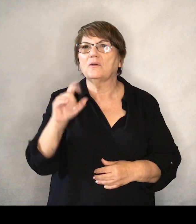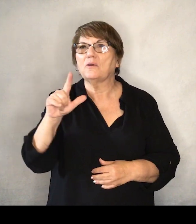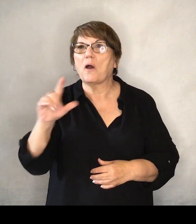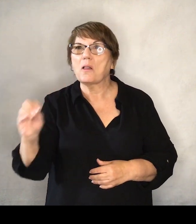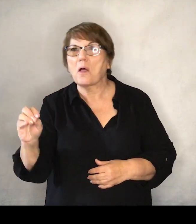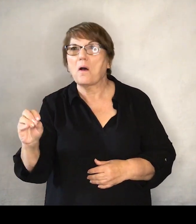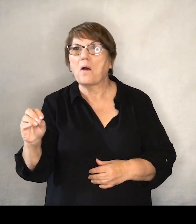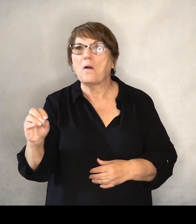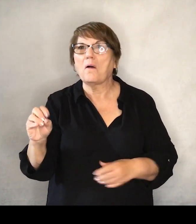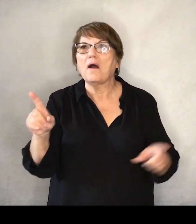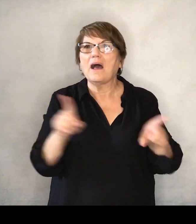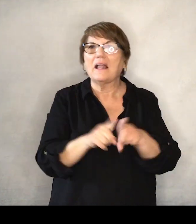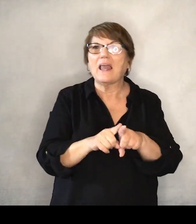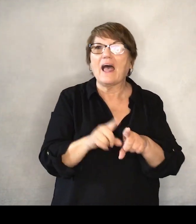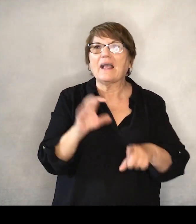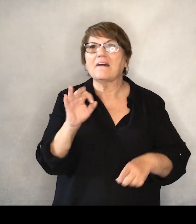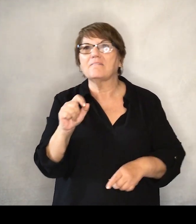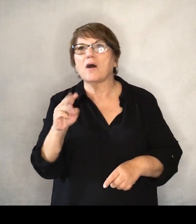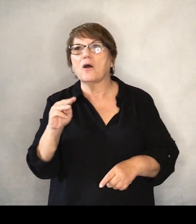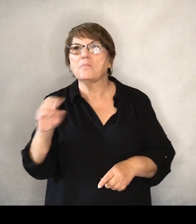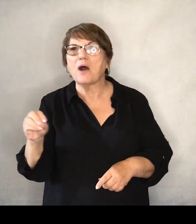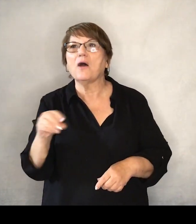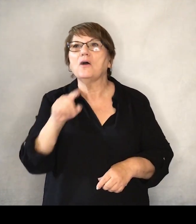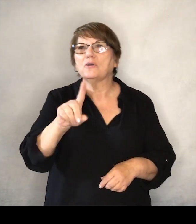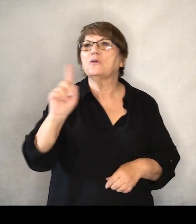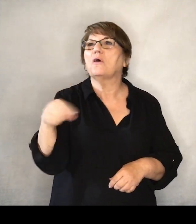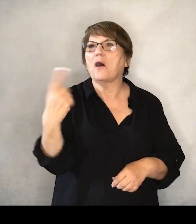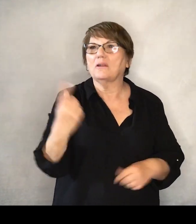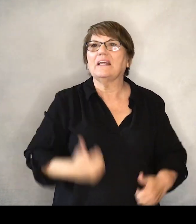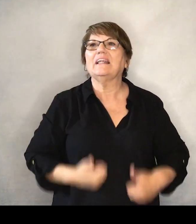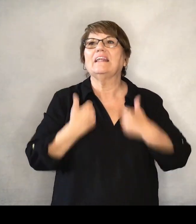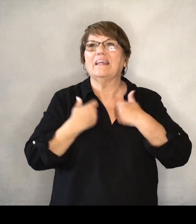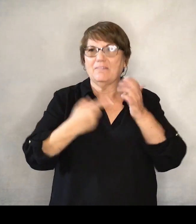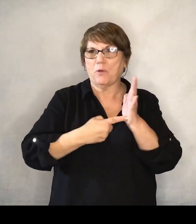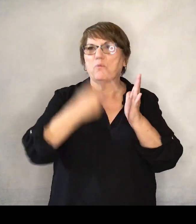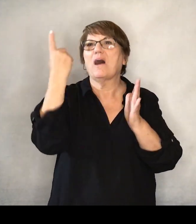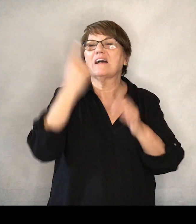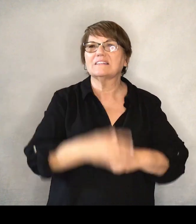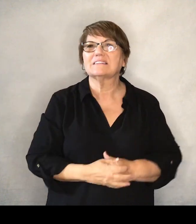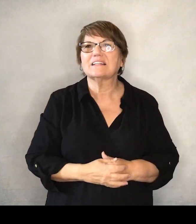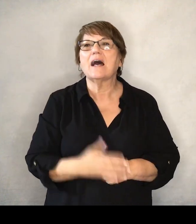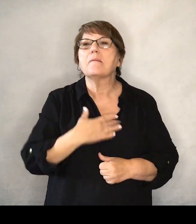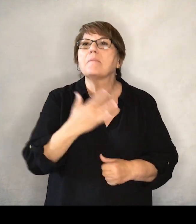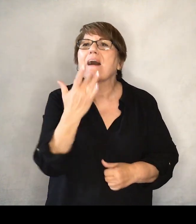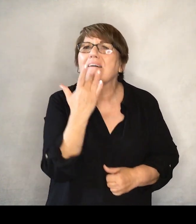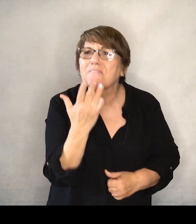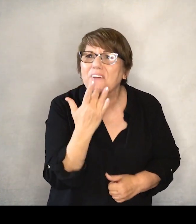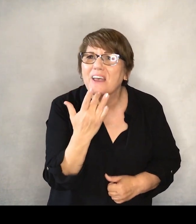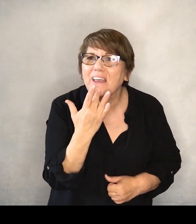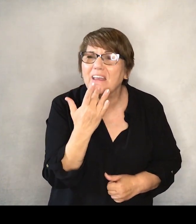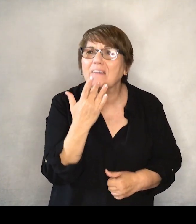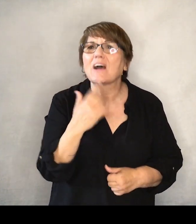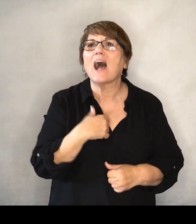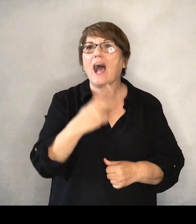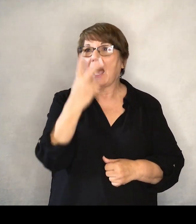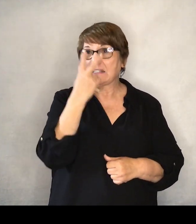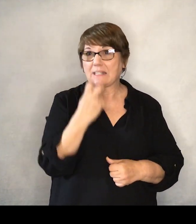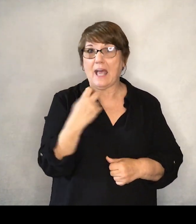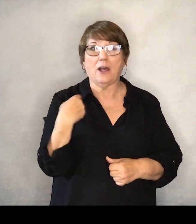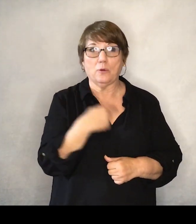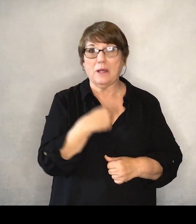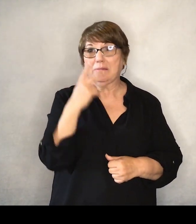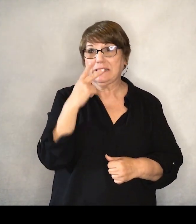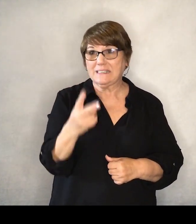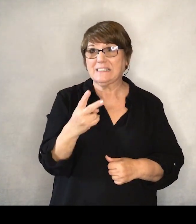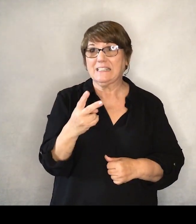YOLO, just like FOMO, you only live once. And my favorite one, though I doubt we would ever